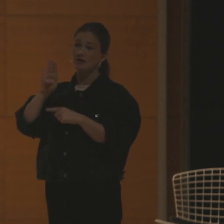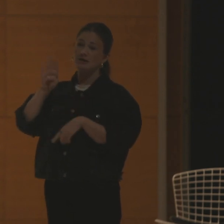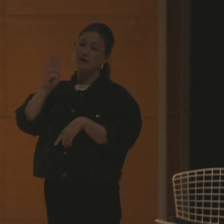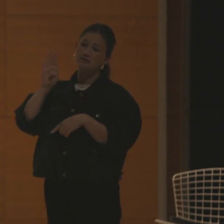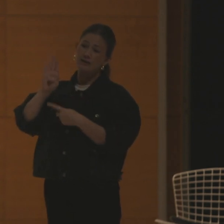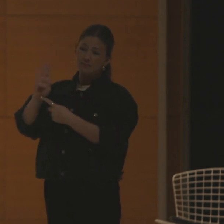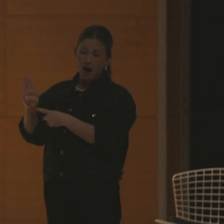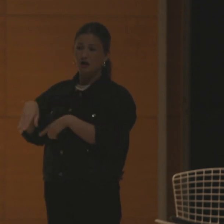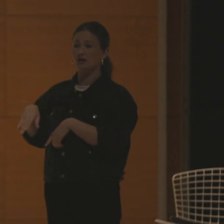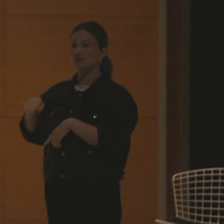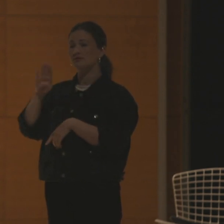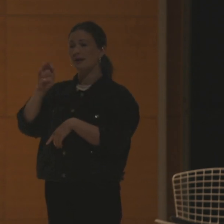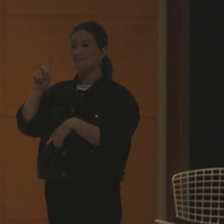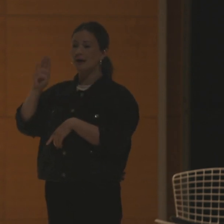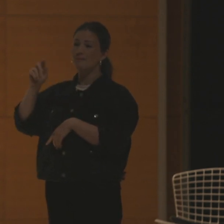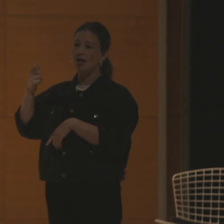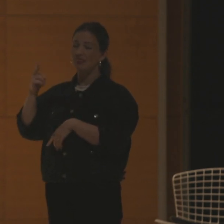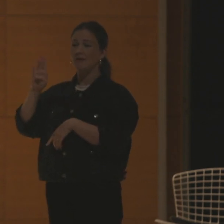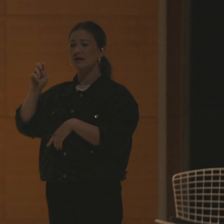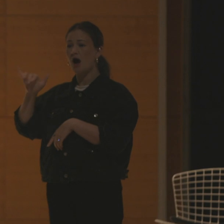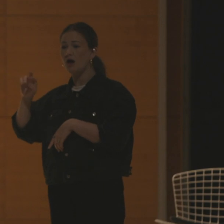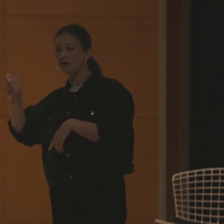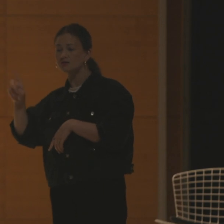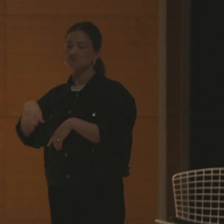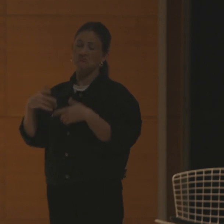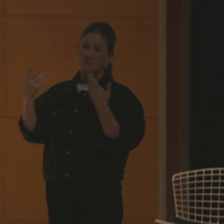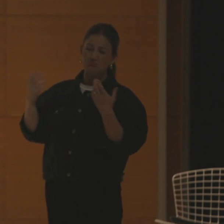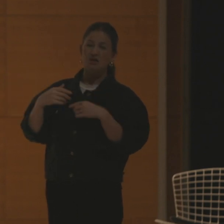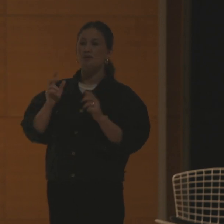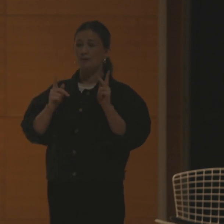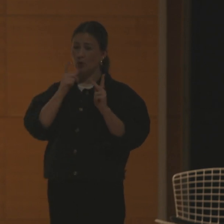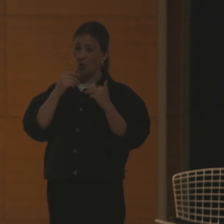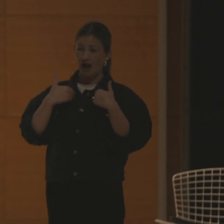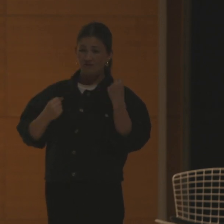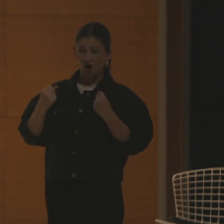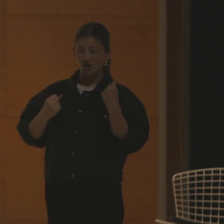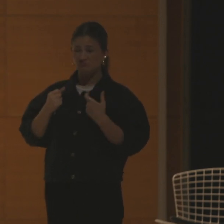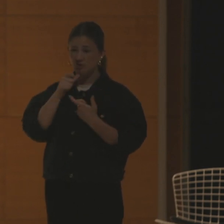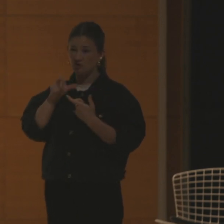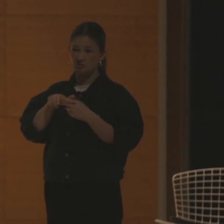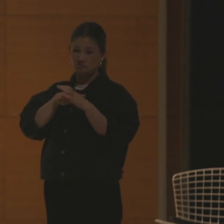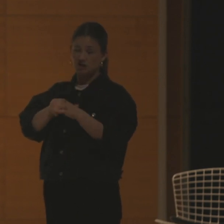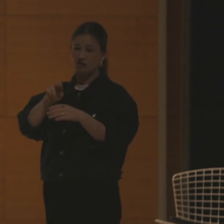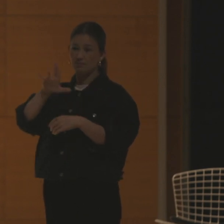bought 4K Ultra DVDs or fresh white doilies had cars, wouldn't be taking the bus like me or Fellas did each day to the